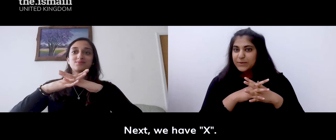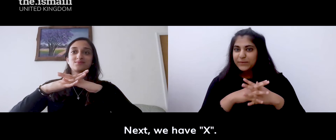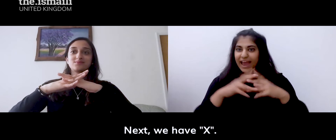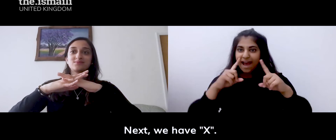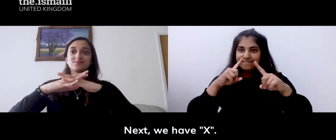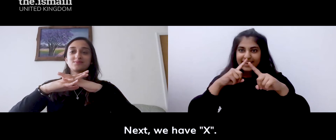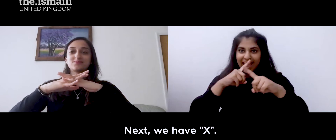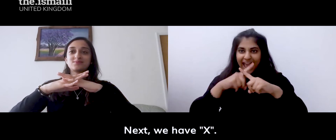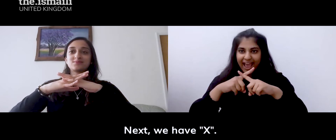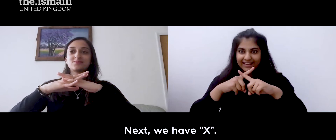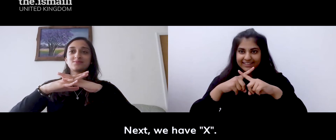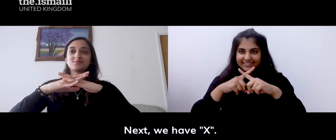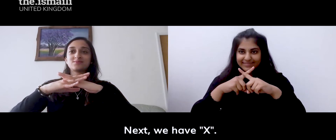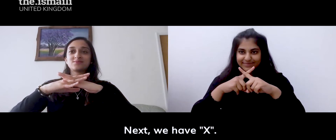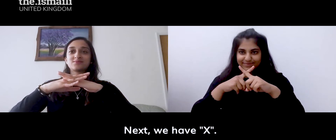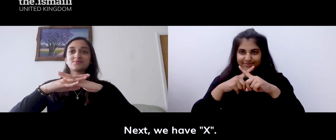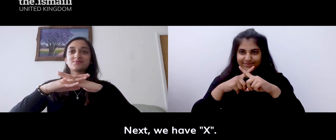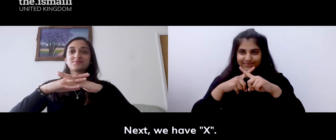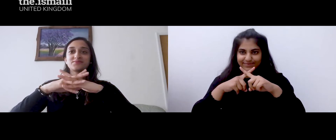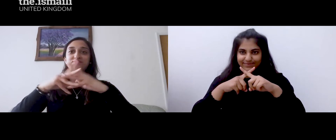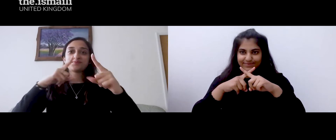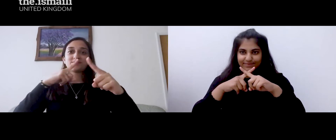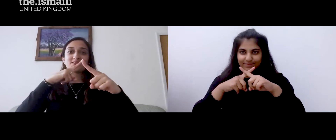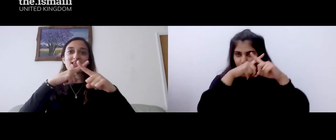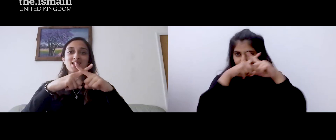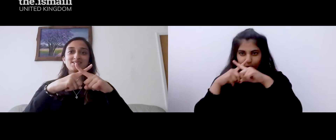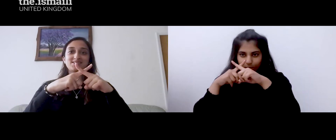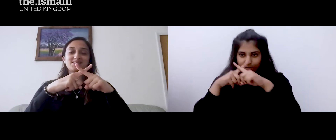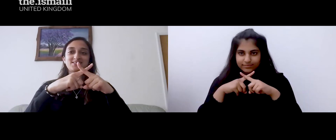Next we have X.